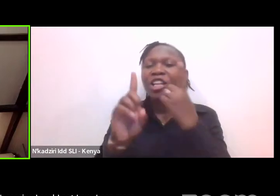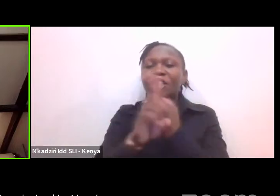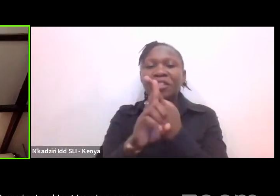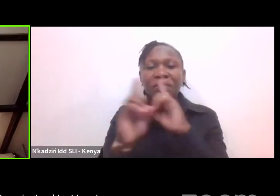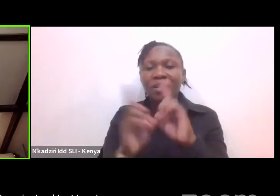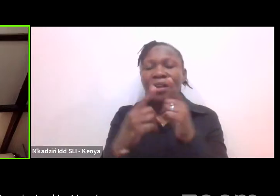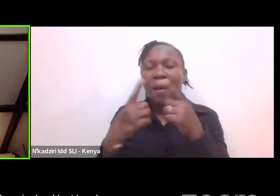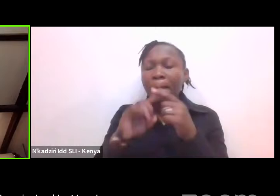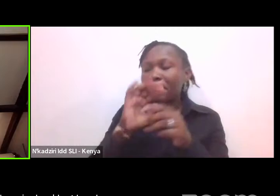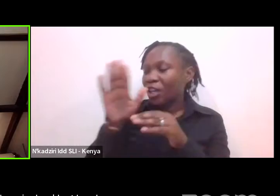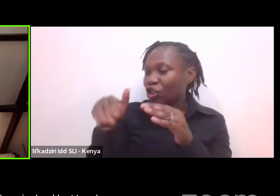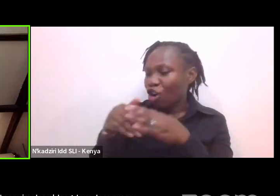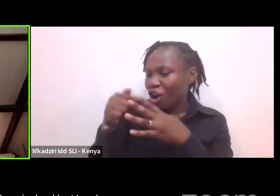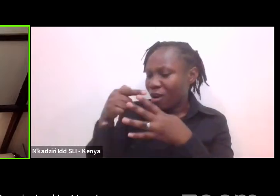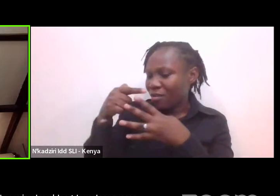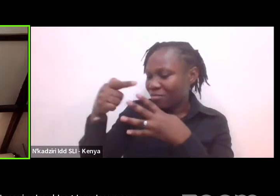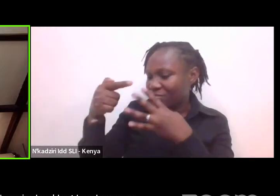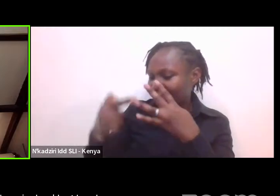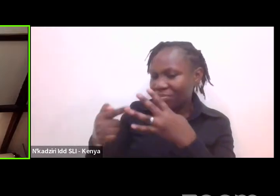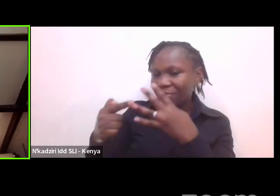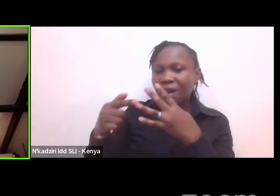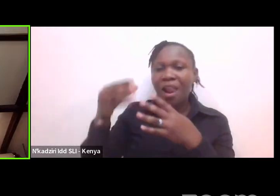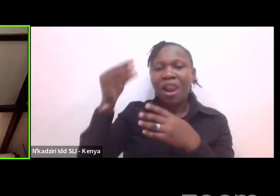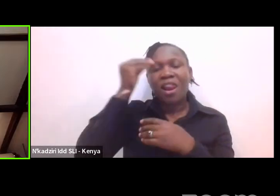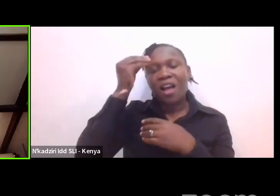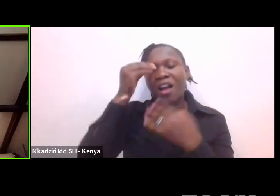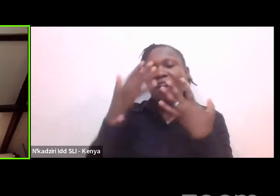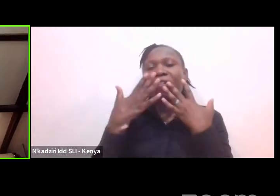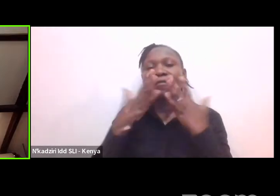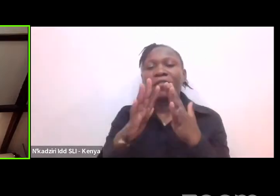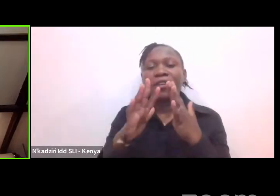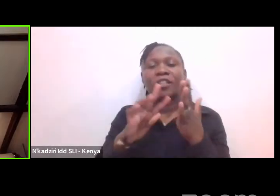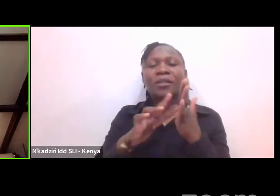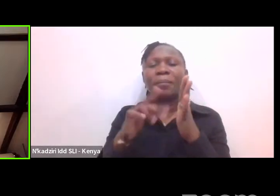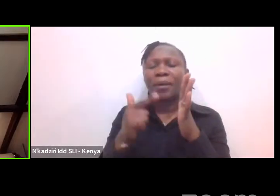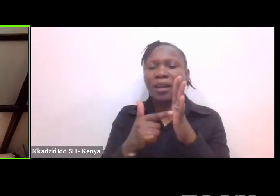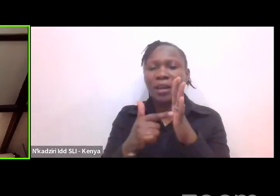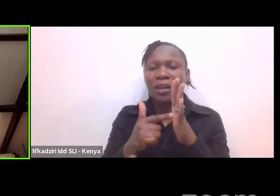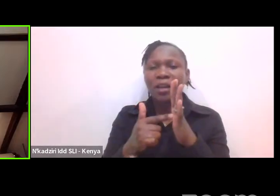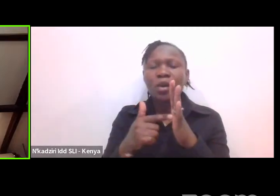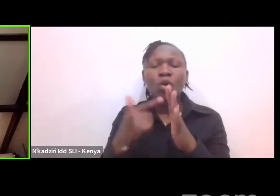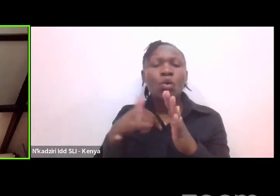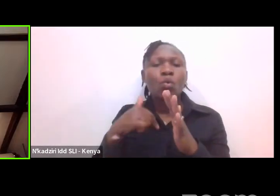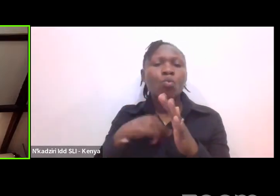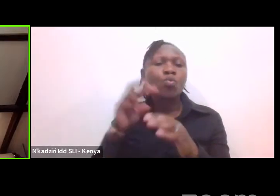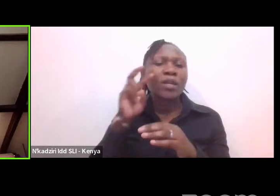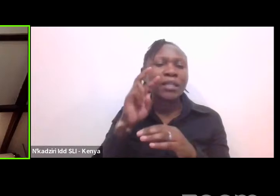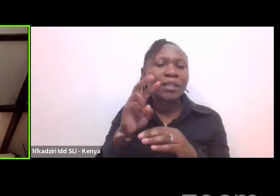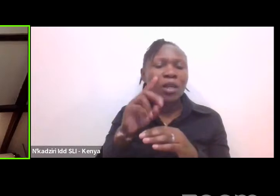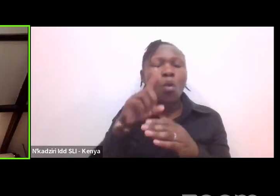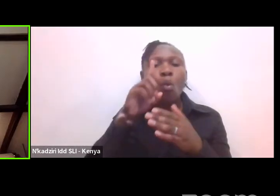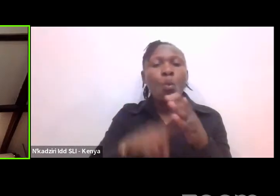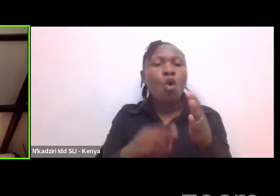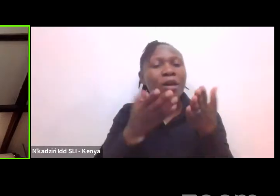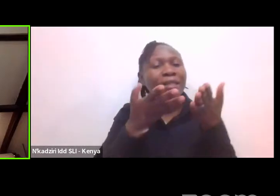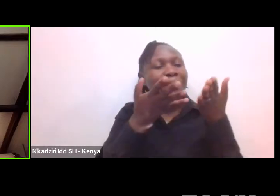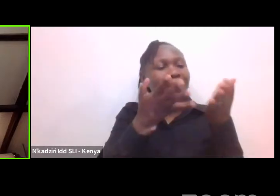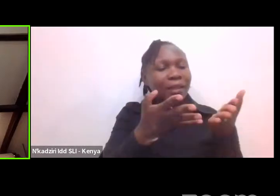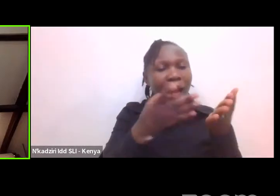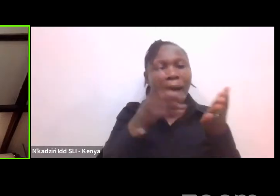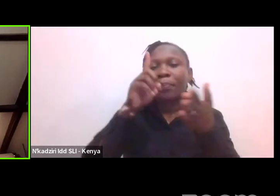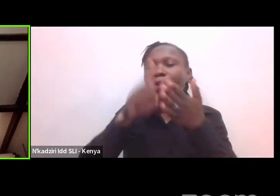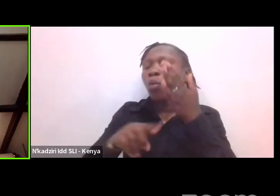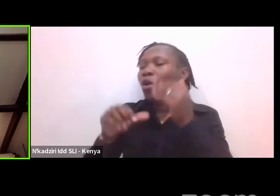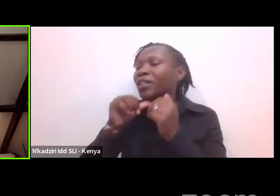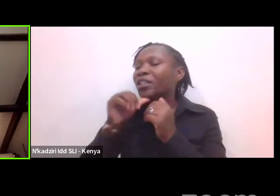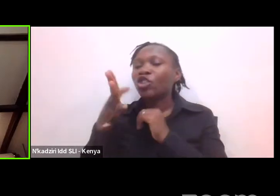educated. So let's not get too hung up about the presence or absence of particular content items in a